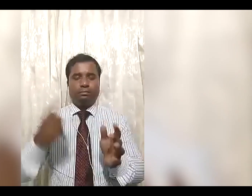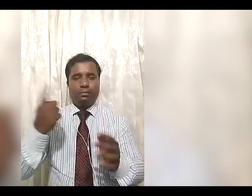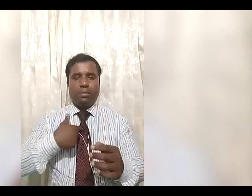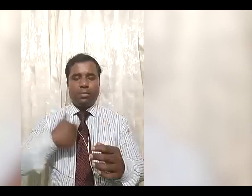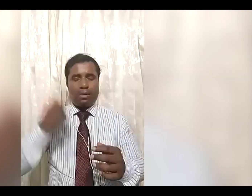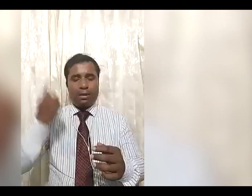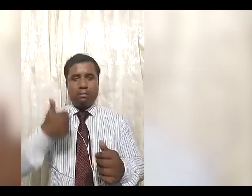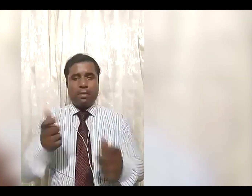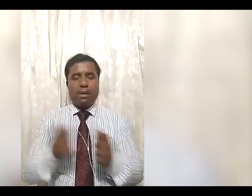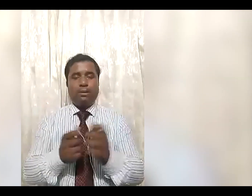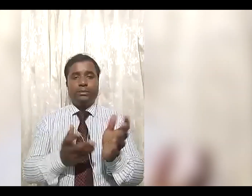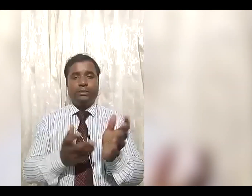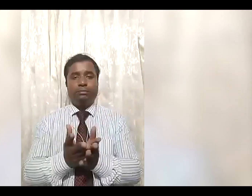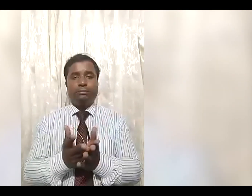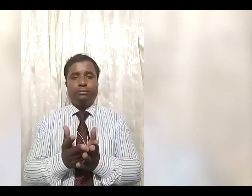sort of